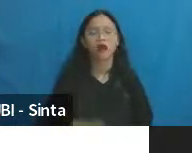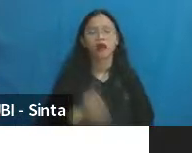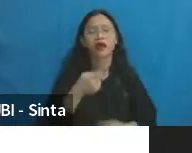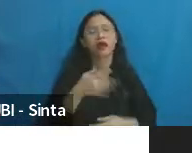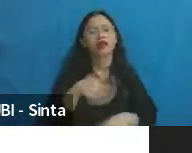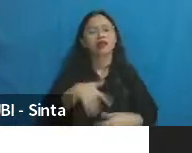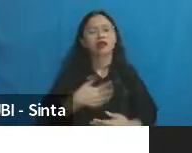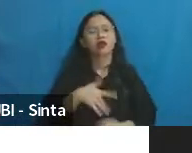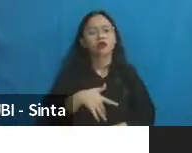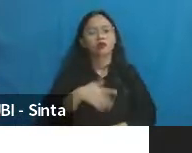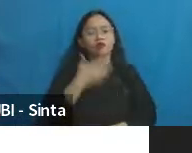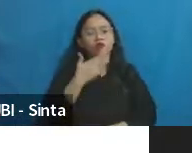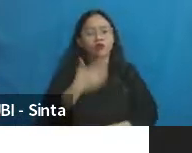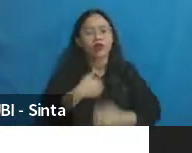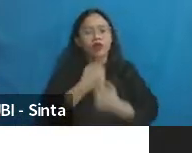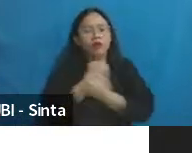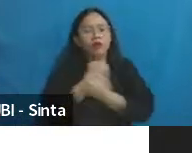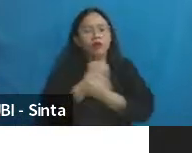trends against,